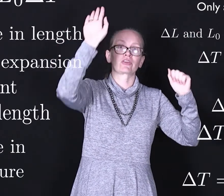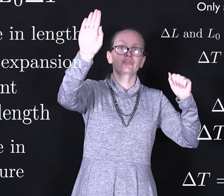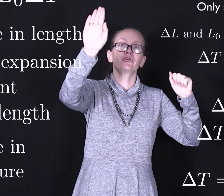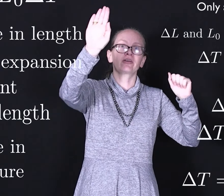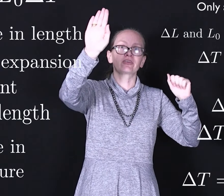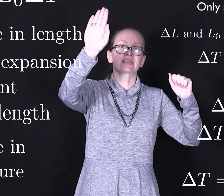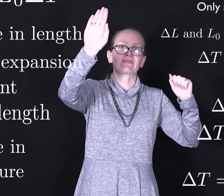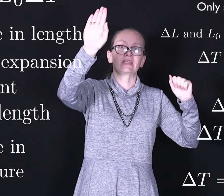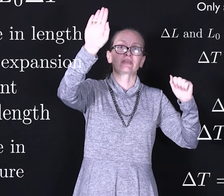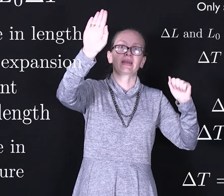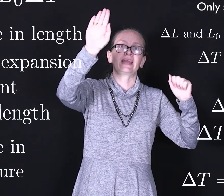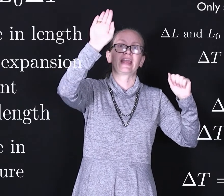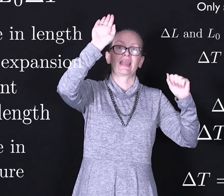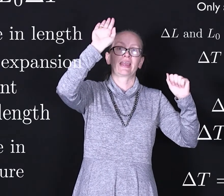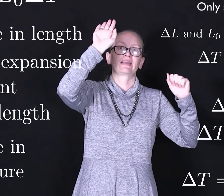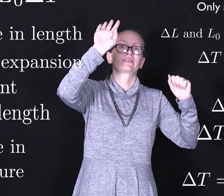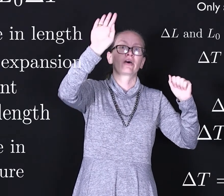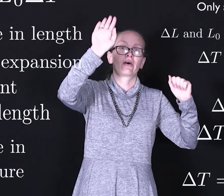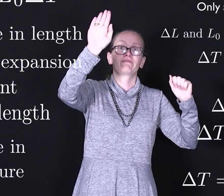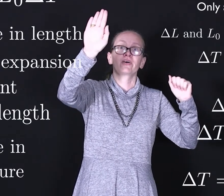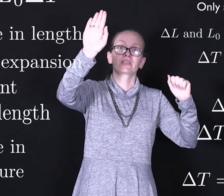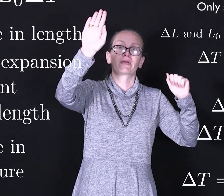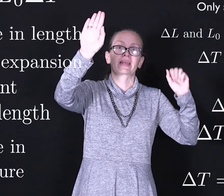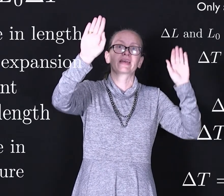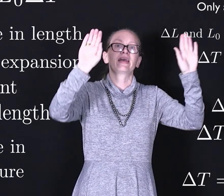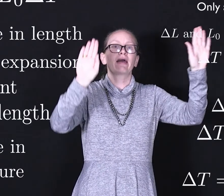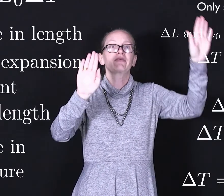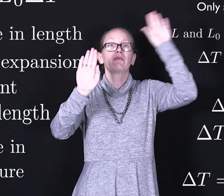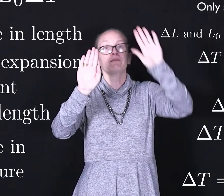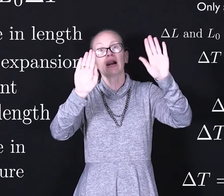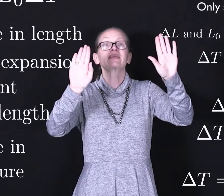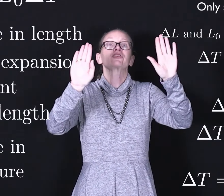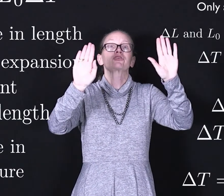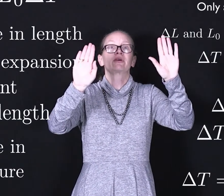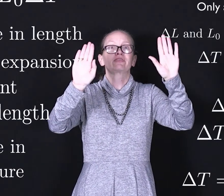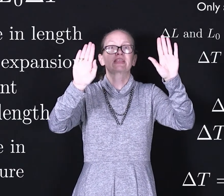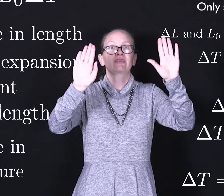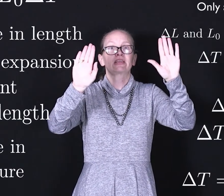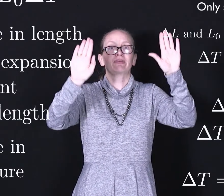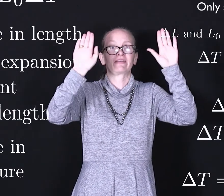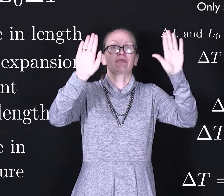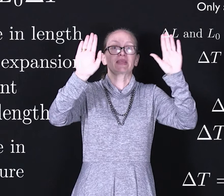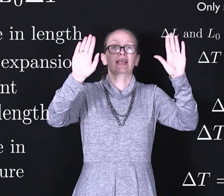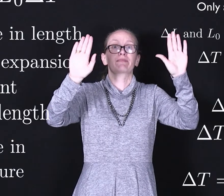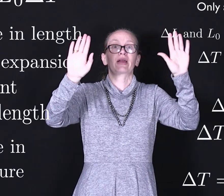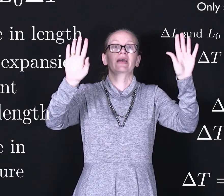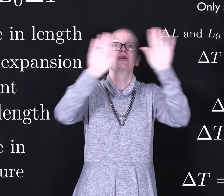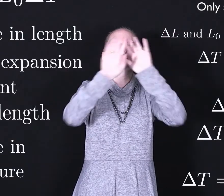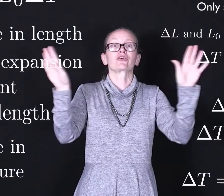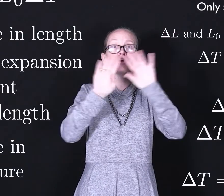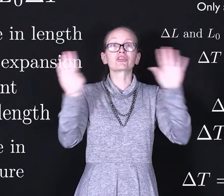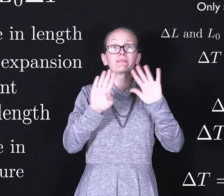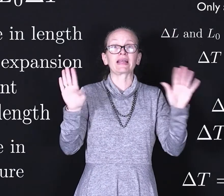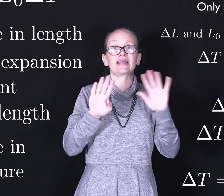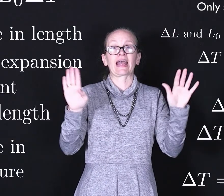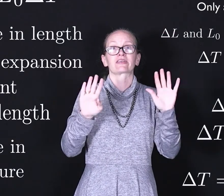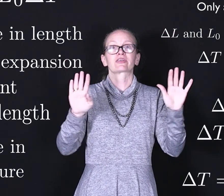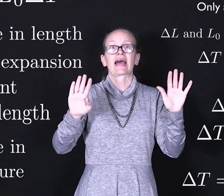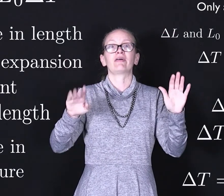the 273 in the first bracket and we've got minus 273 from the second bracket. So those completely cancel out,